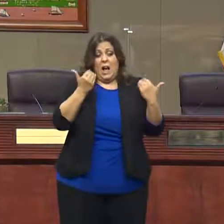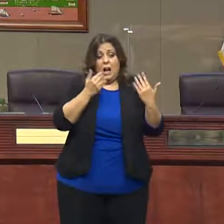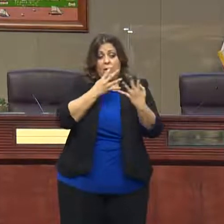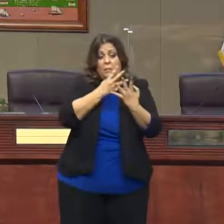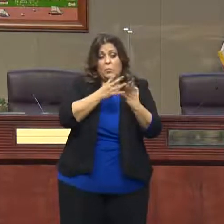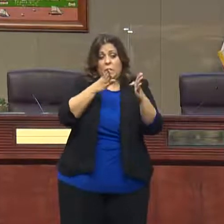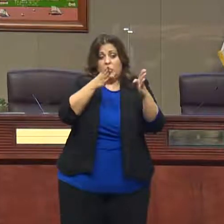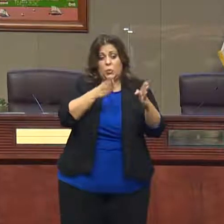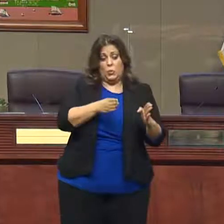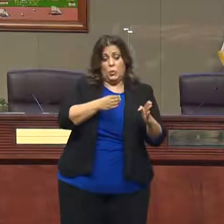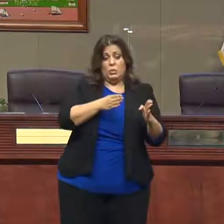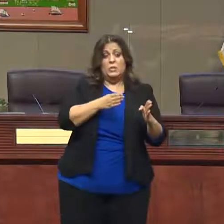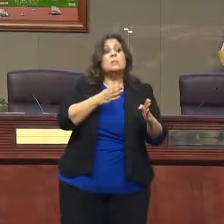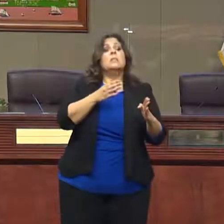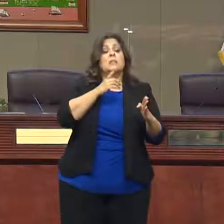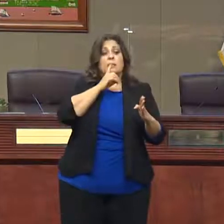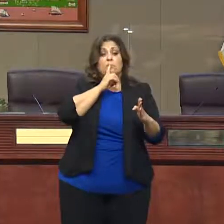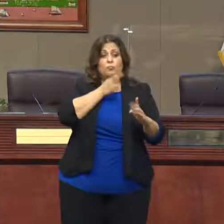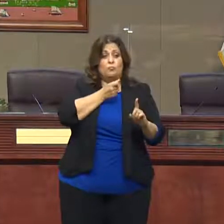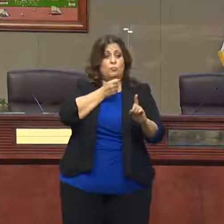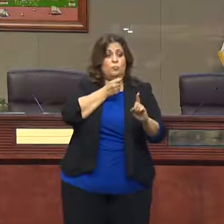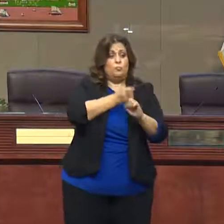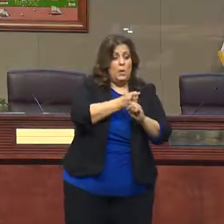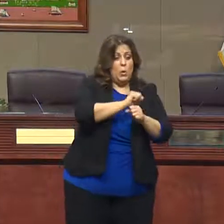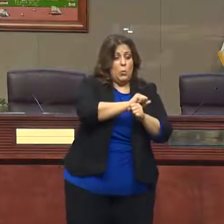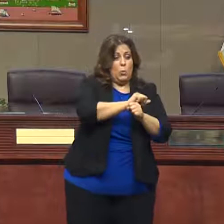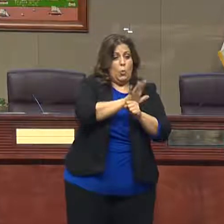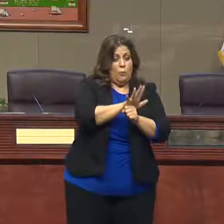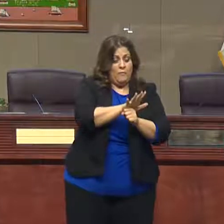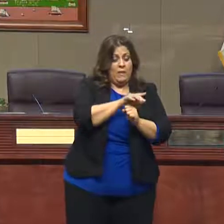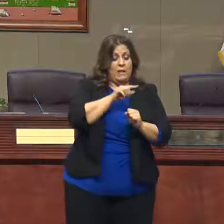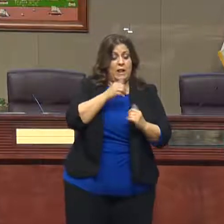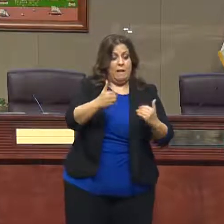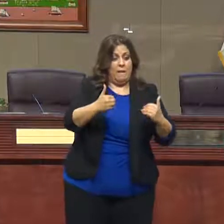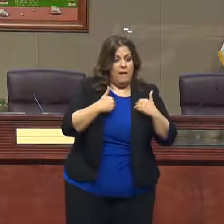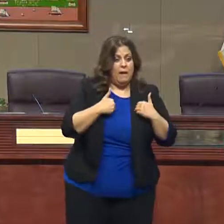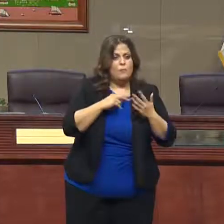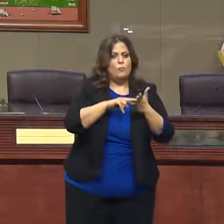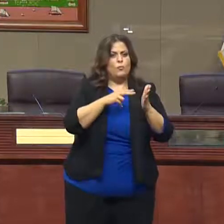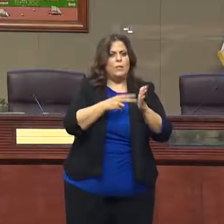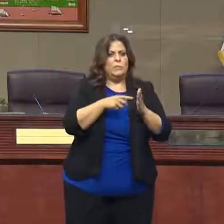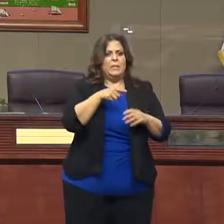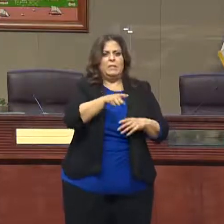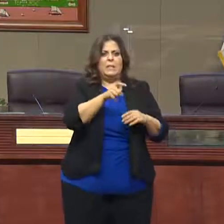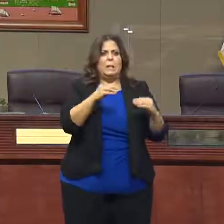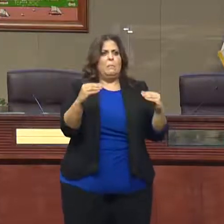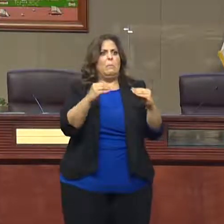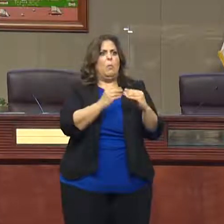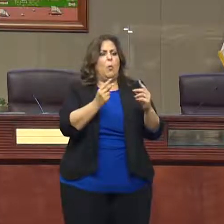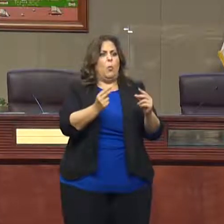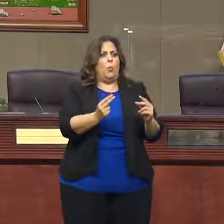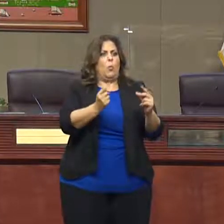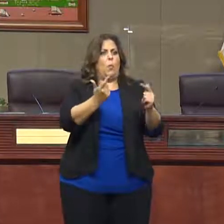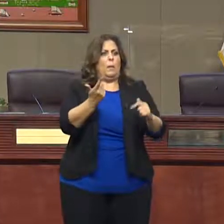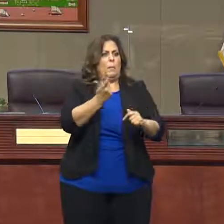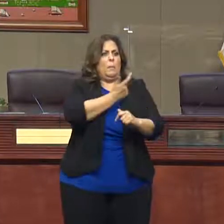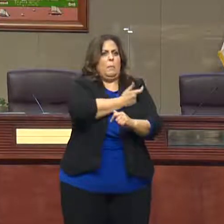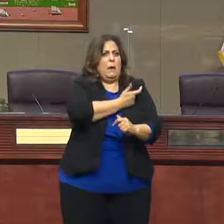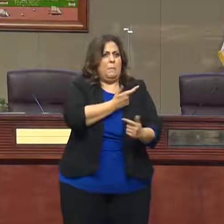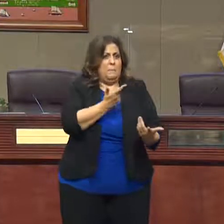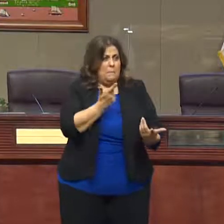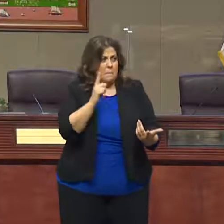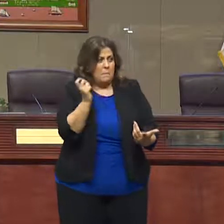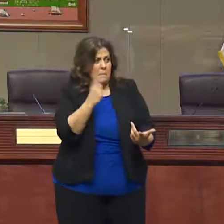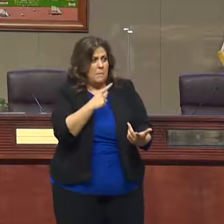COVID-19? And will that move up the timeline for those younger folks to get the vaccine? What I would tell you about our jail population